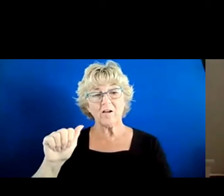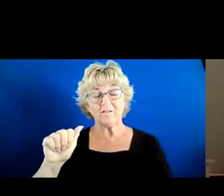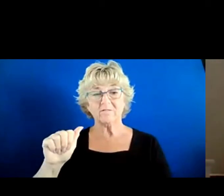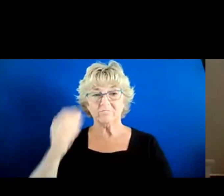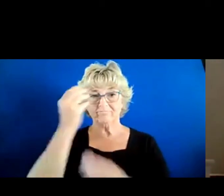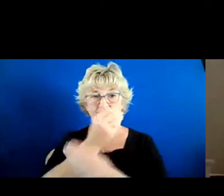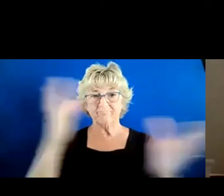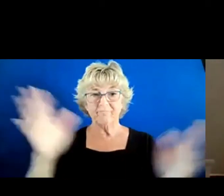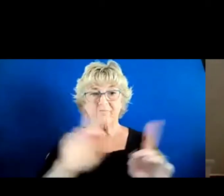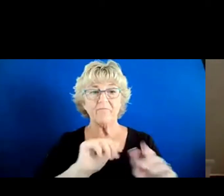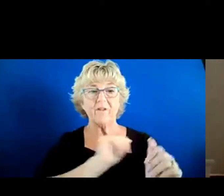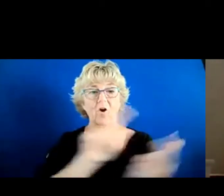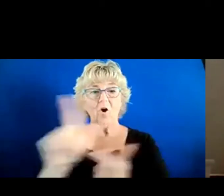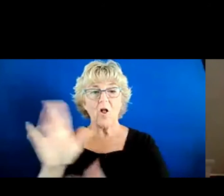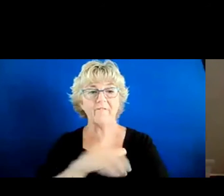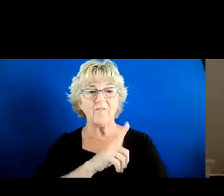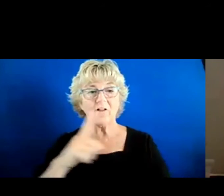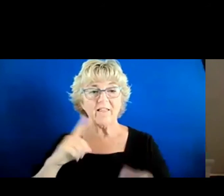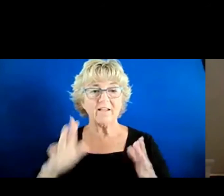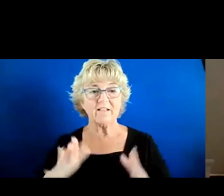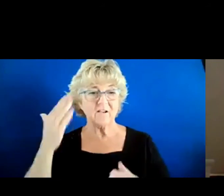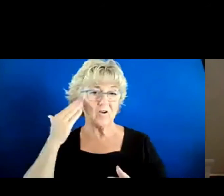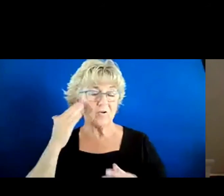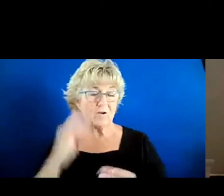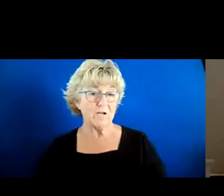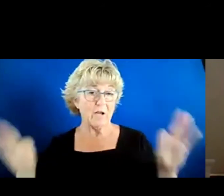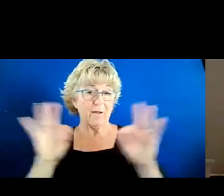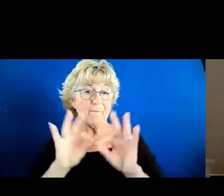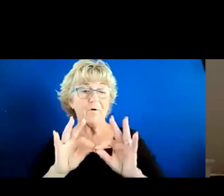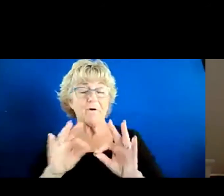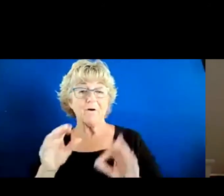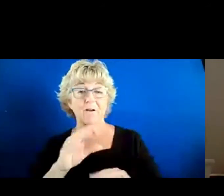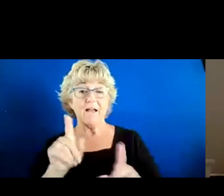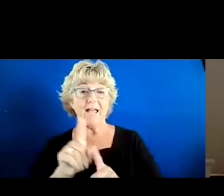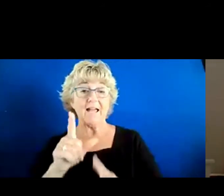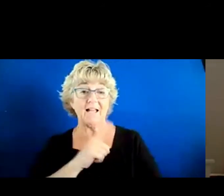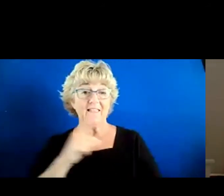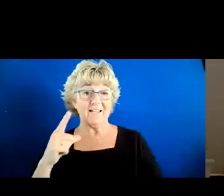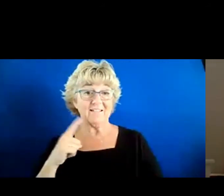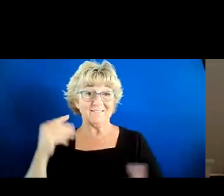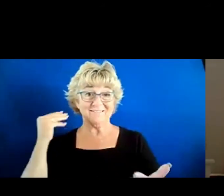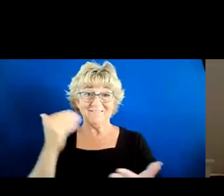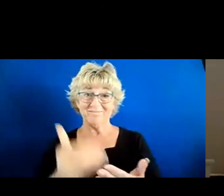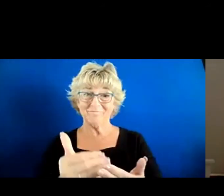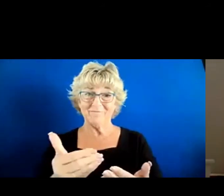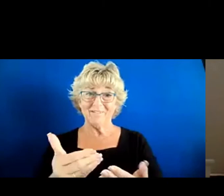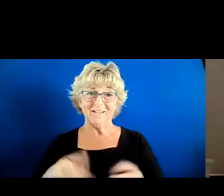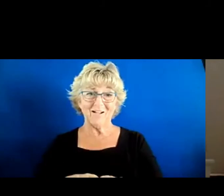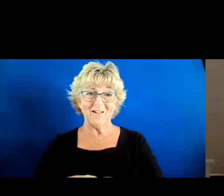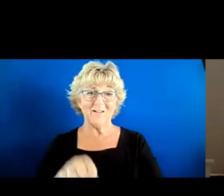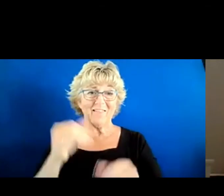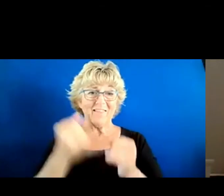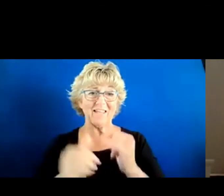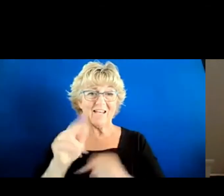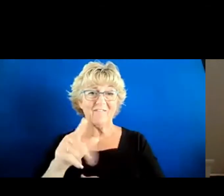important. And most importantly, as the legislative session winds up at the end of August, let the governor know how